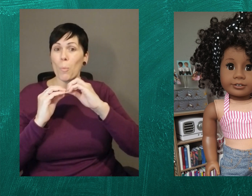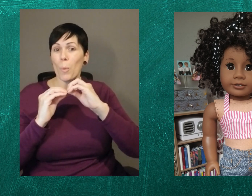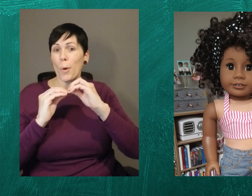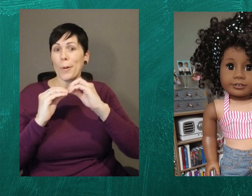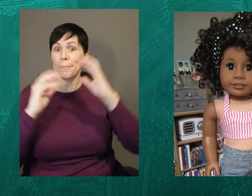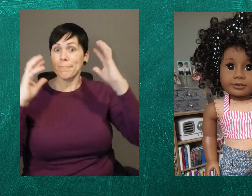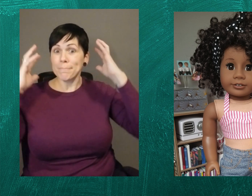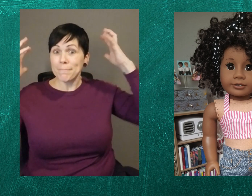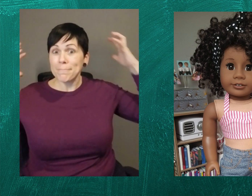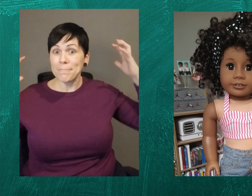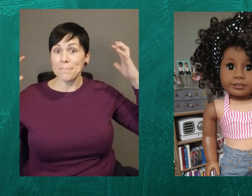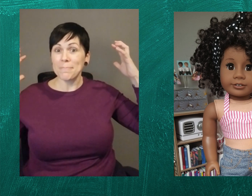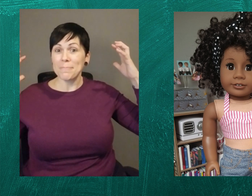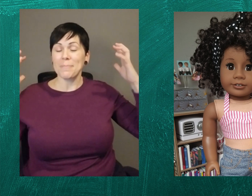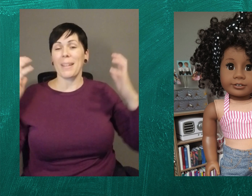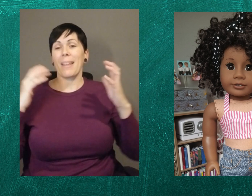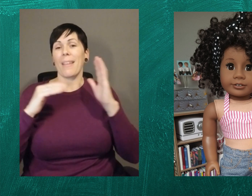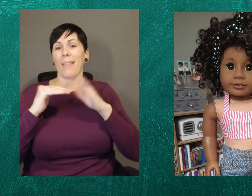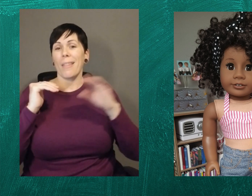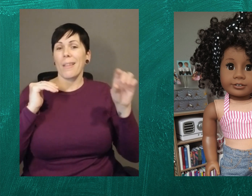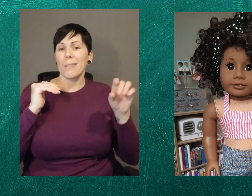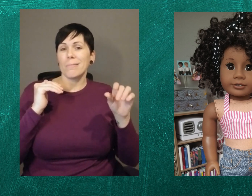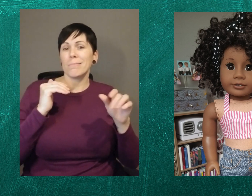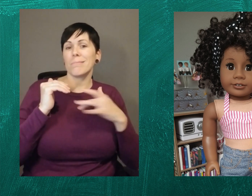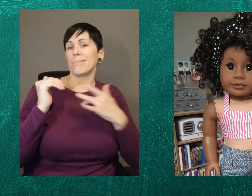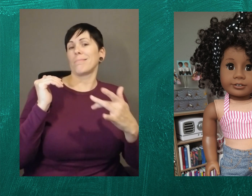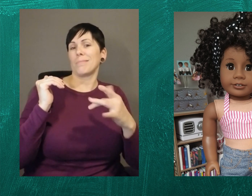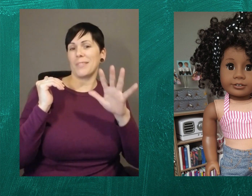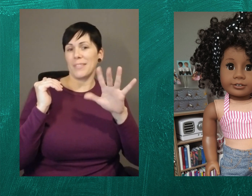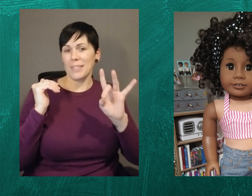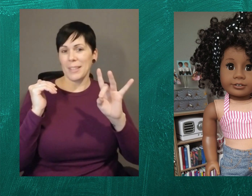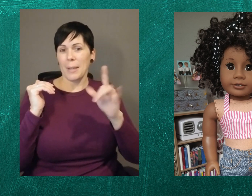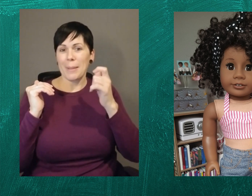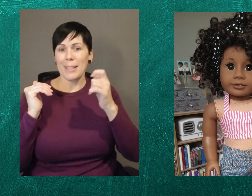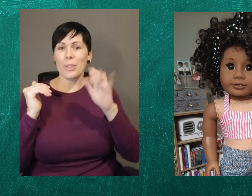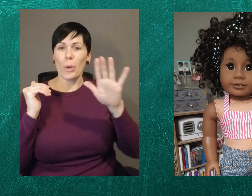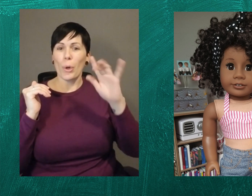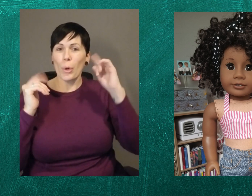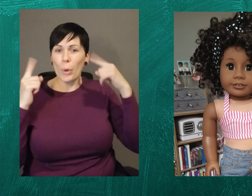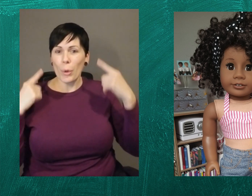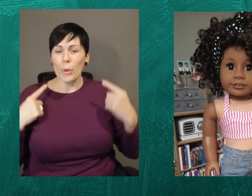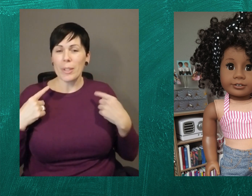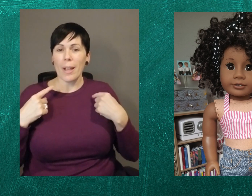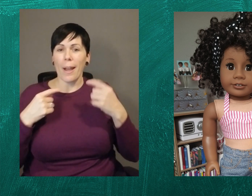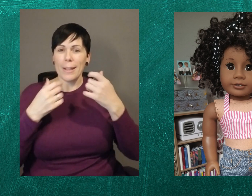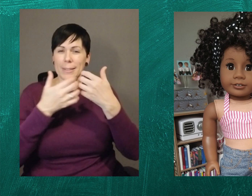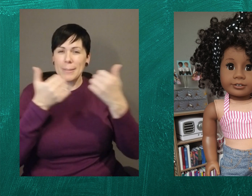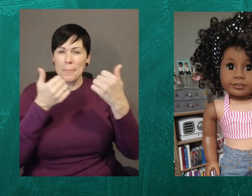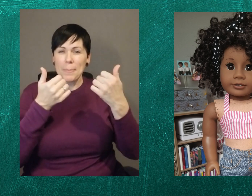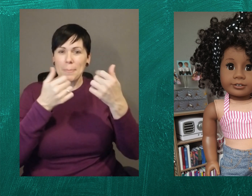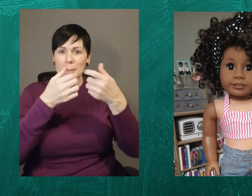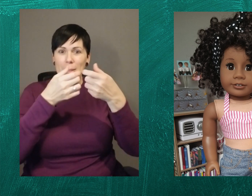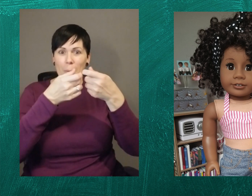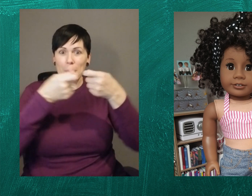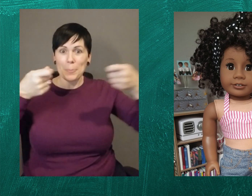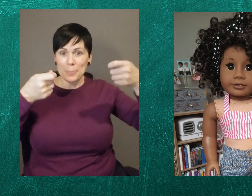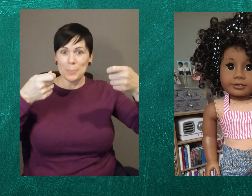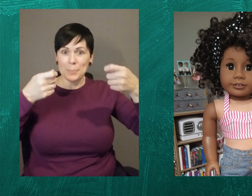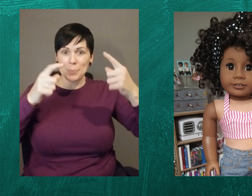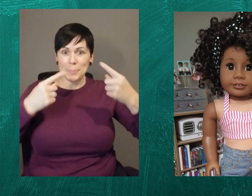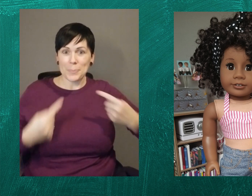curls into 2. So it may not be a look everybody's going for, but I really, really like it. I think she's